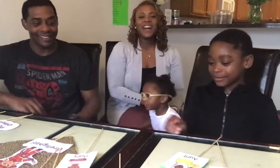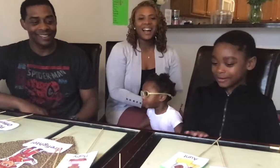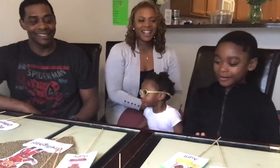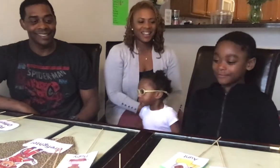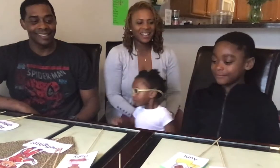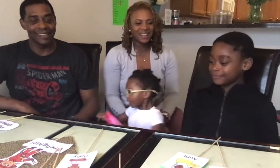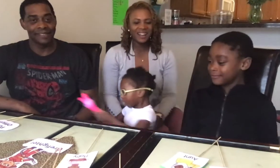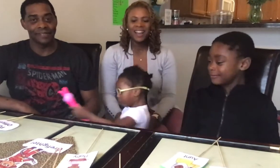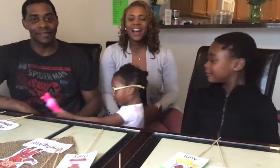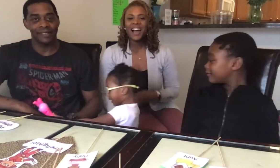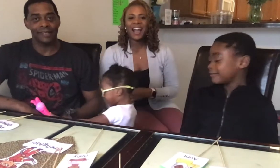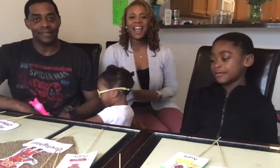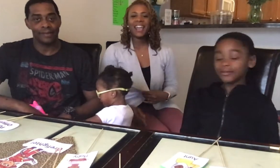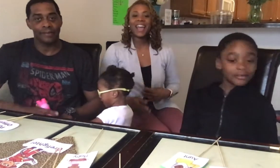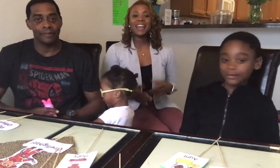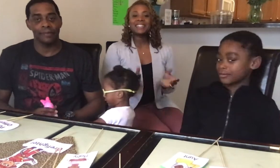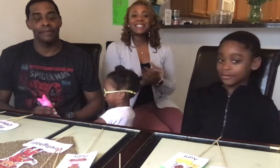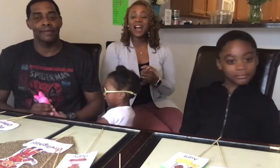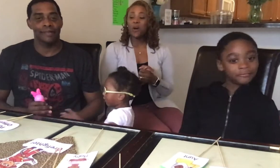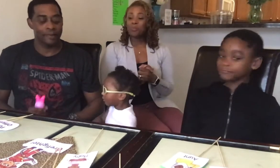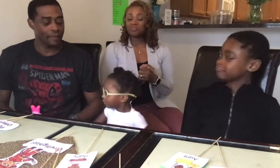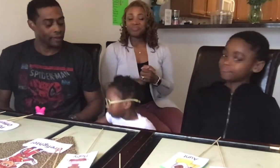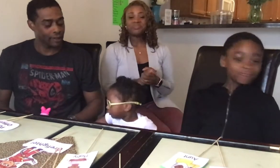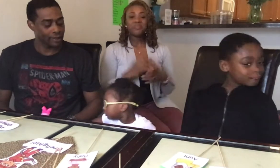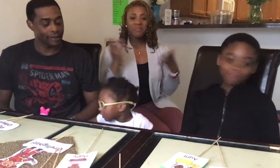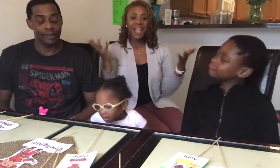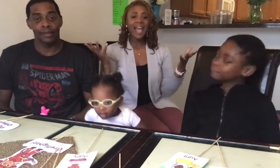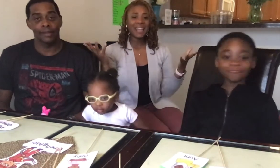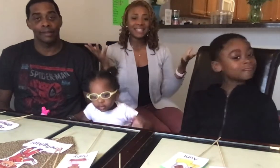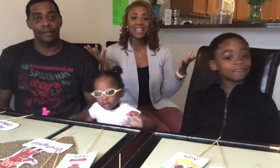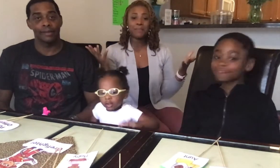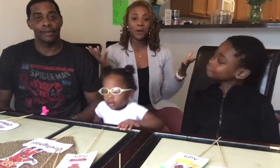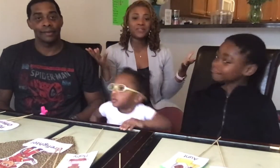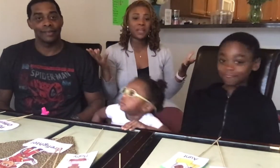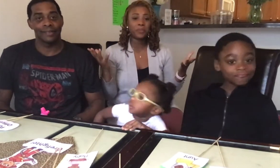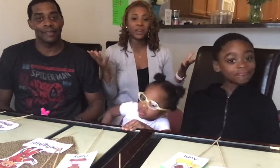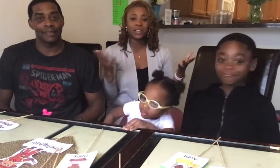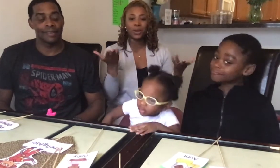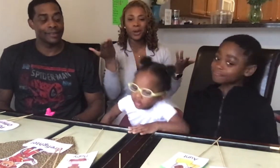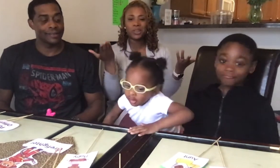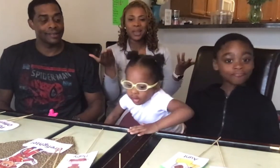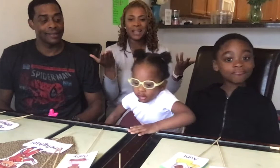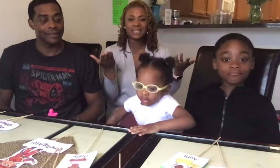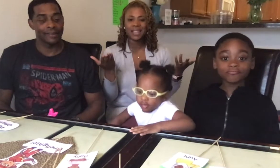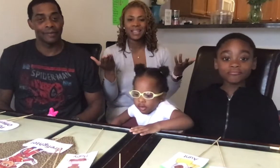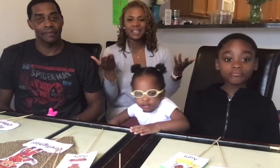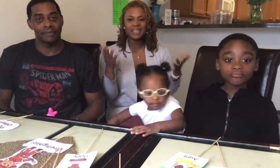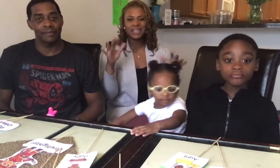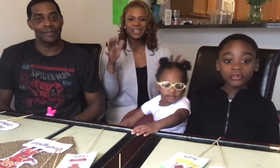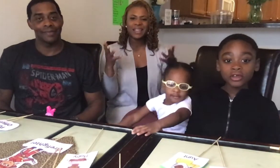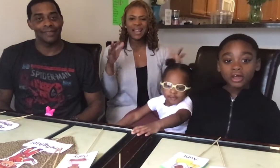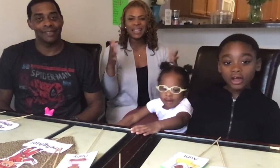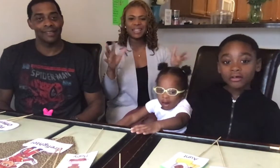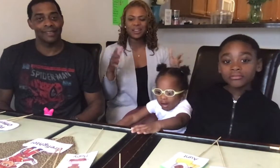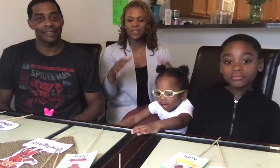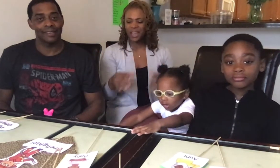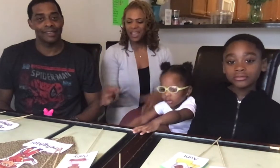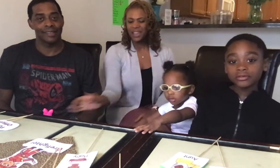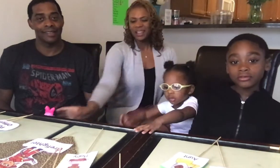though. All right, guys. So, I guess they both did pretty good. What do you guys think? They did okay. Let's